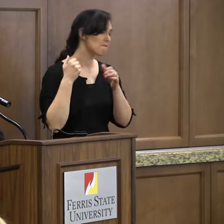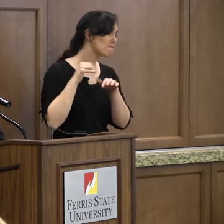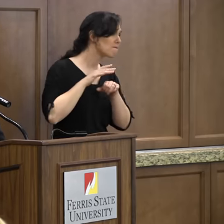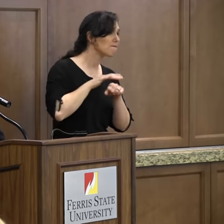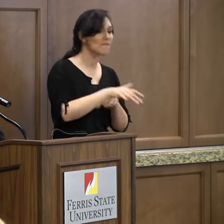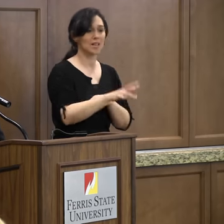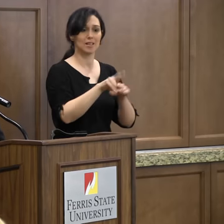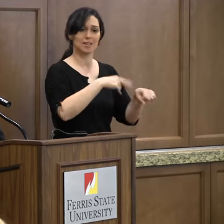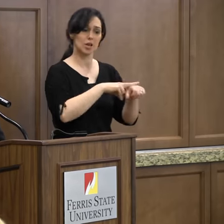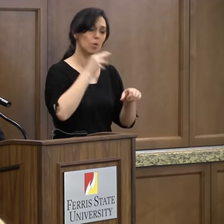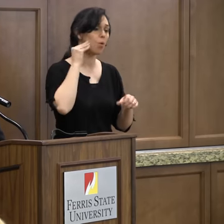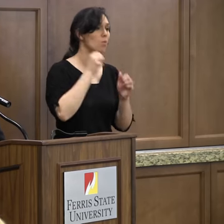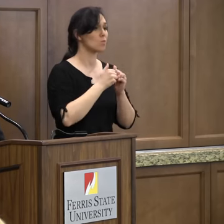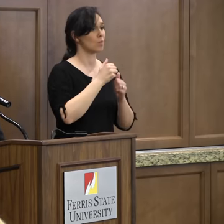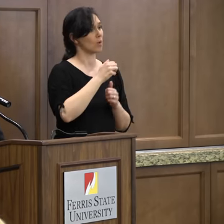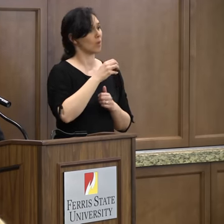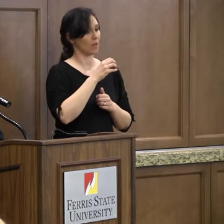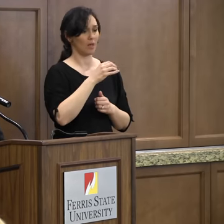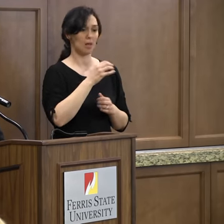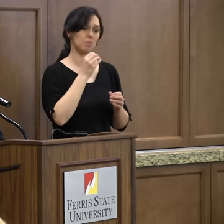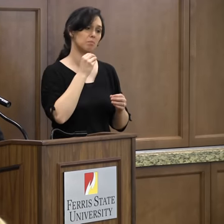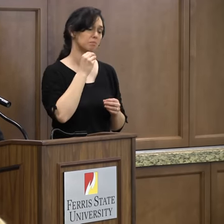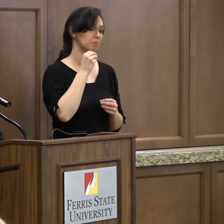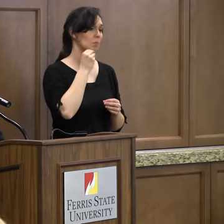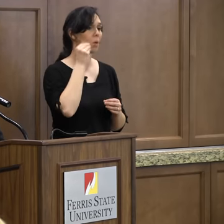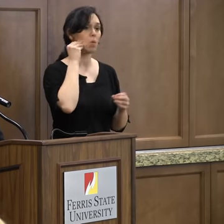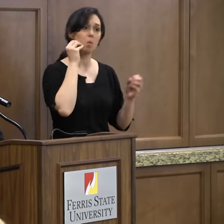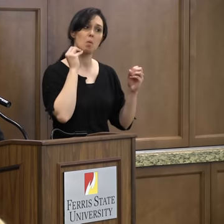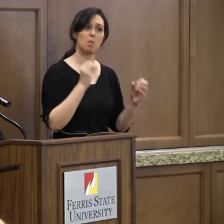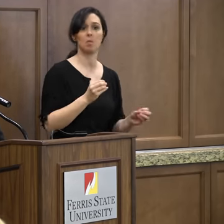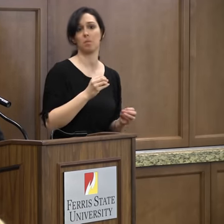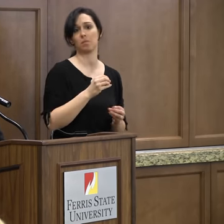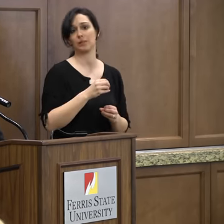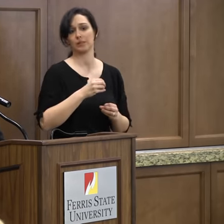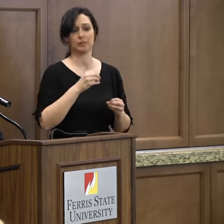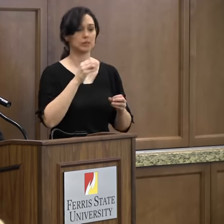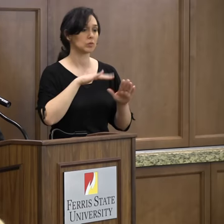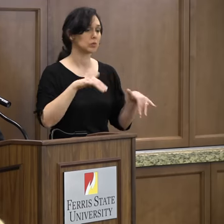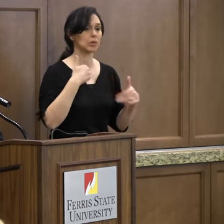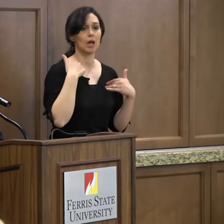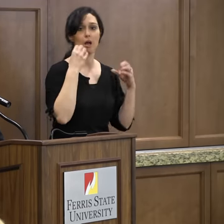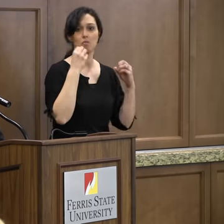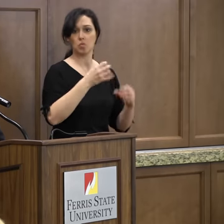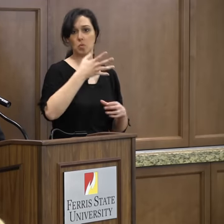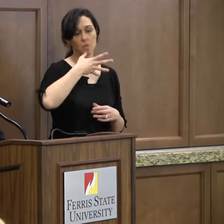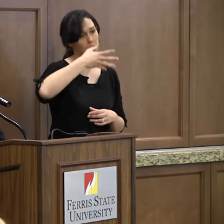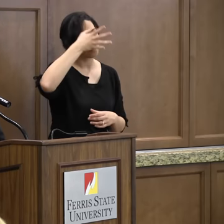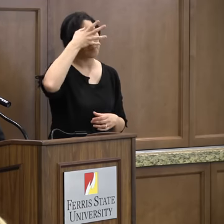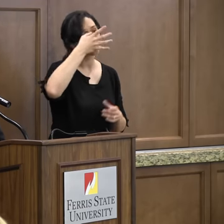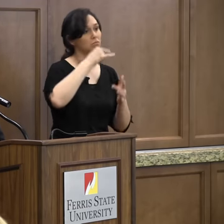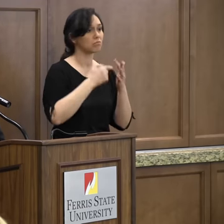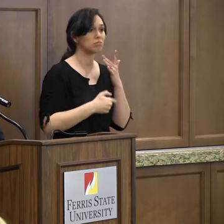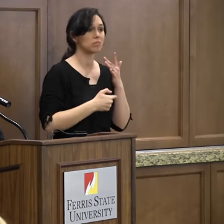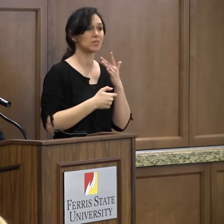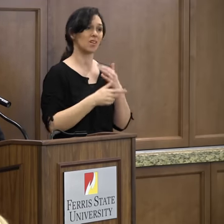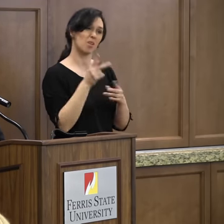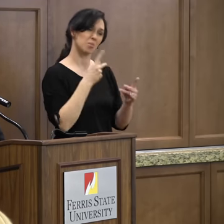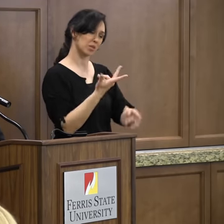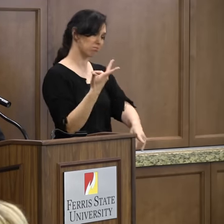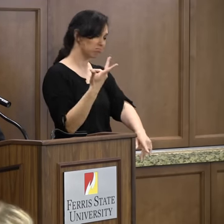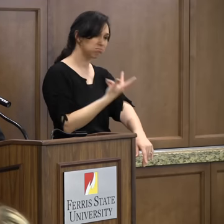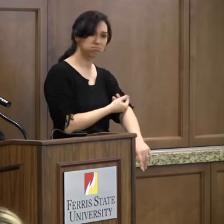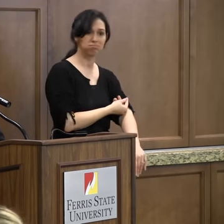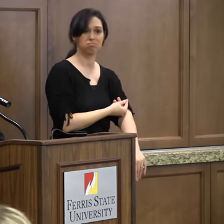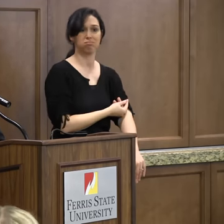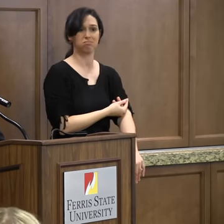and widows, of injecting poisonous drugs of hate into the veins of peoples normally humane, of